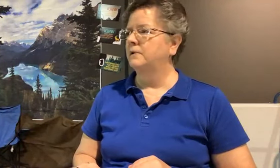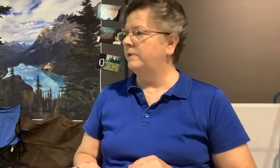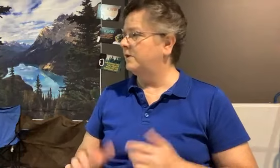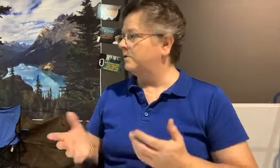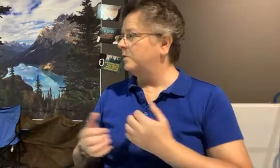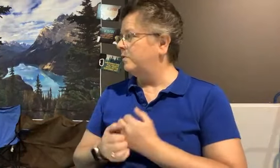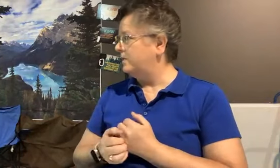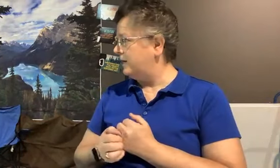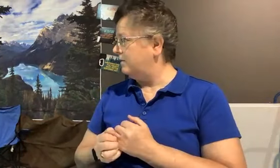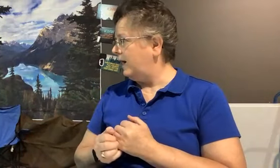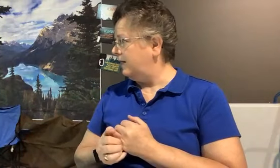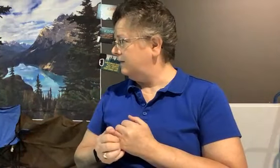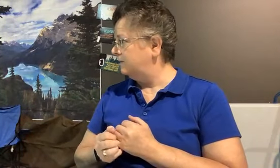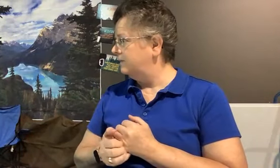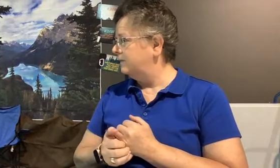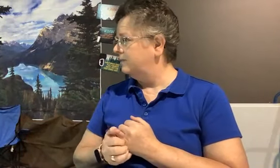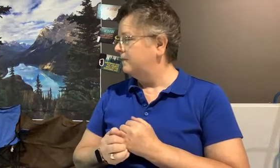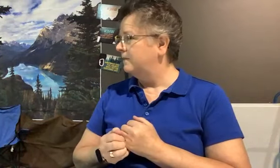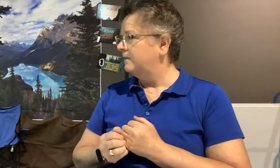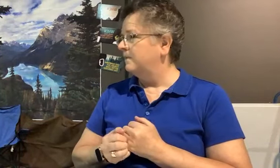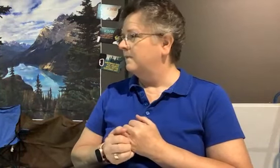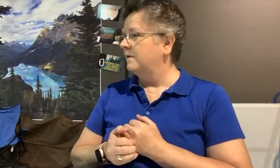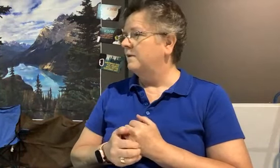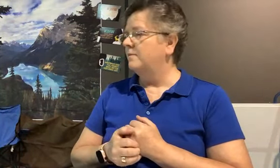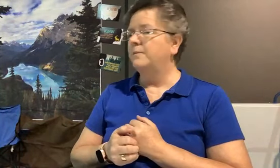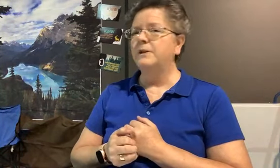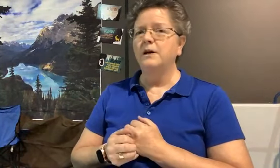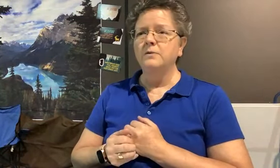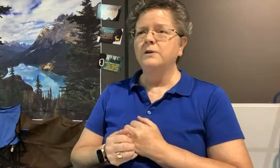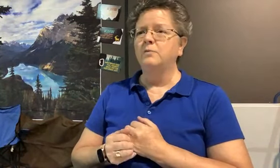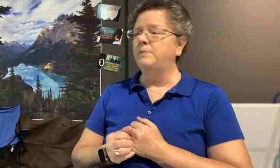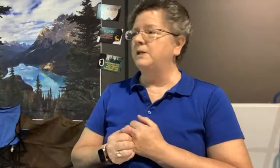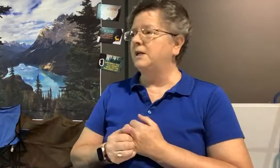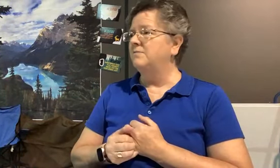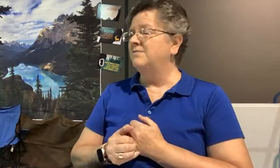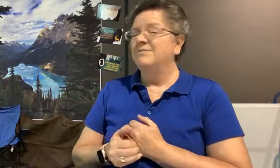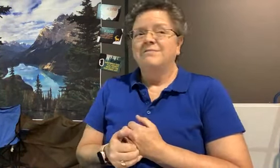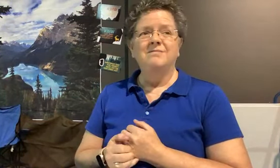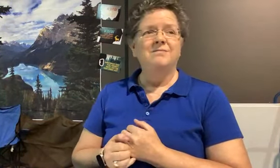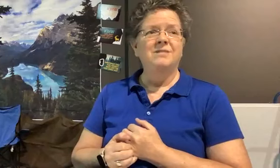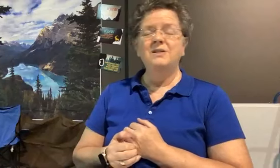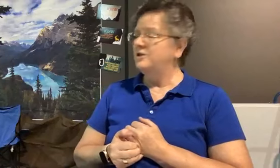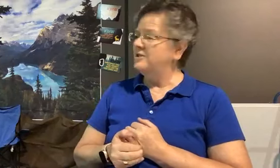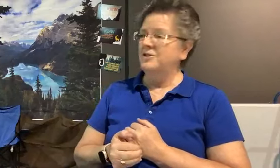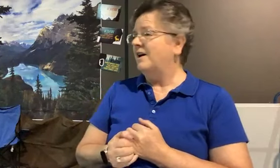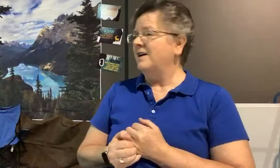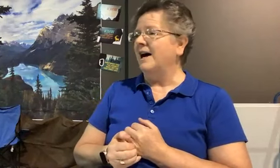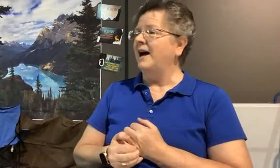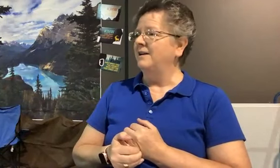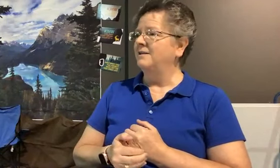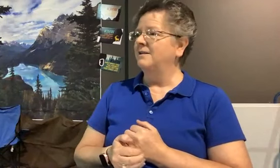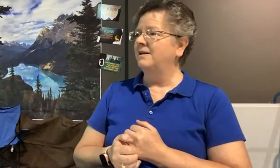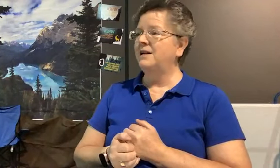Could be that there's more than one Zechariah. But the other reason would be that he's just a young guy. He's